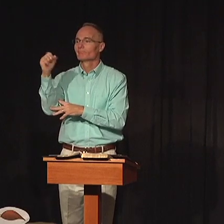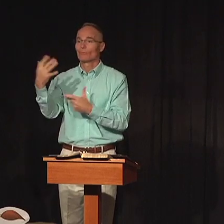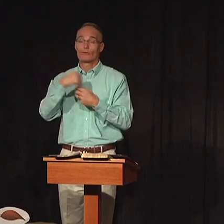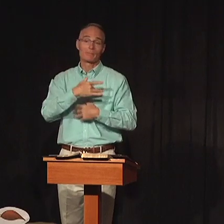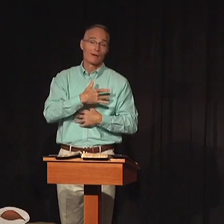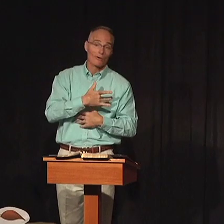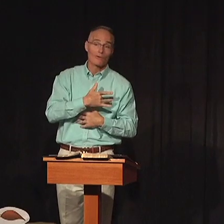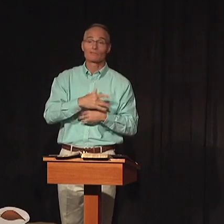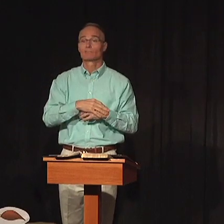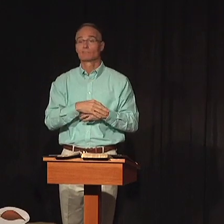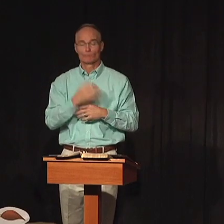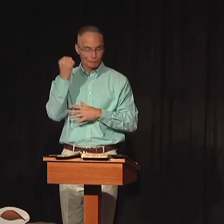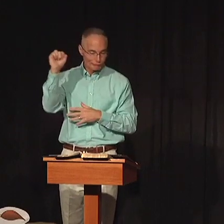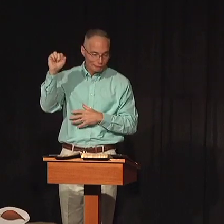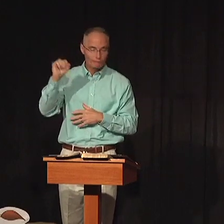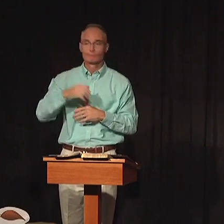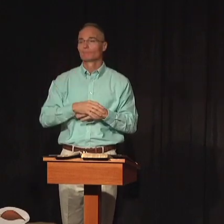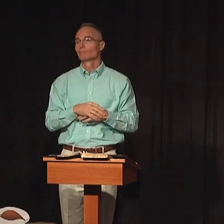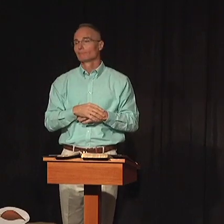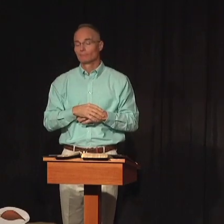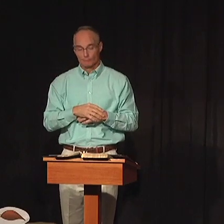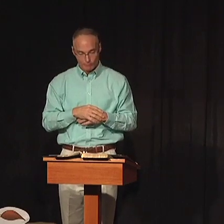to rebel. With our heart, we can rebel.